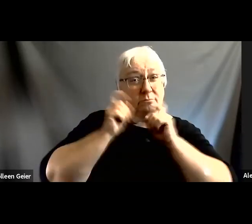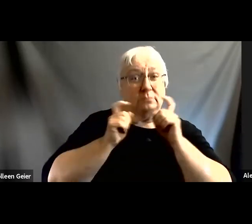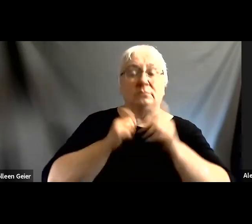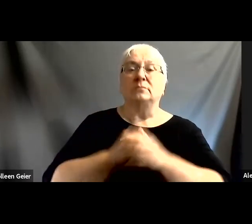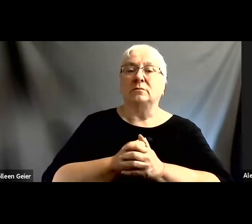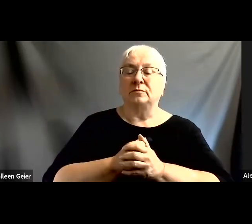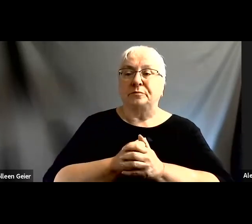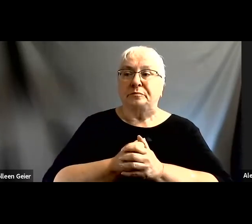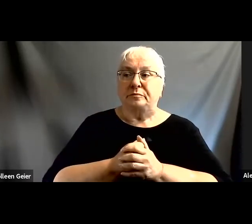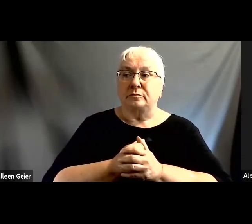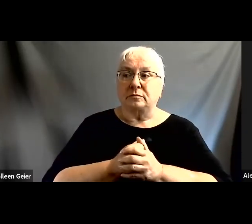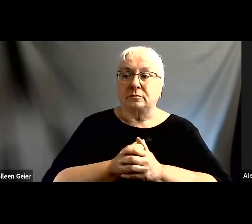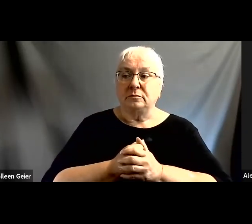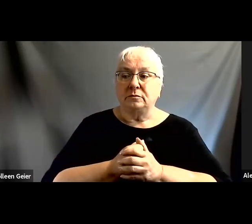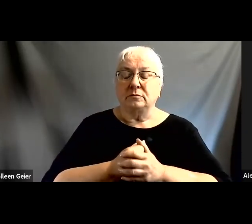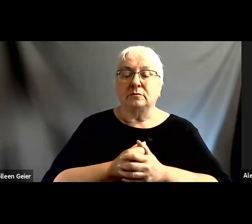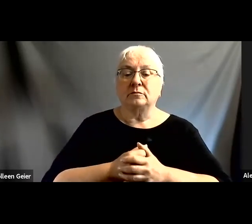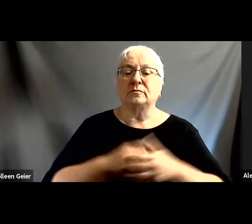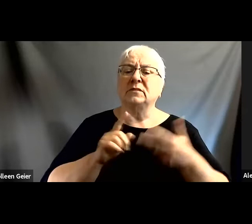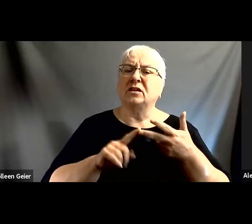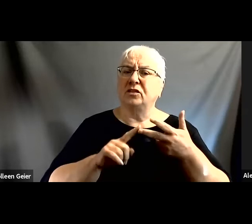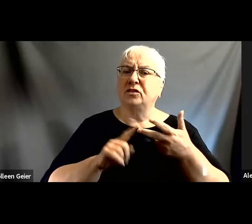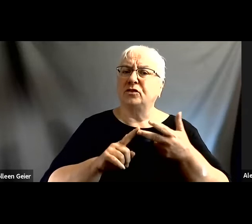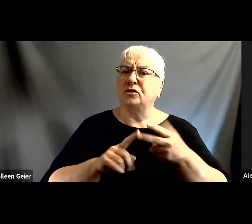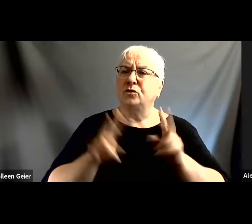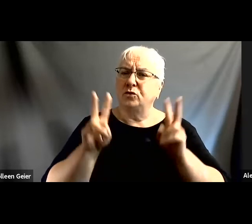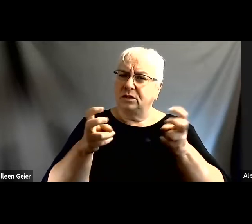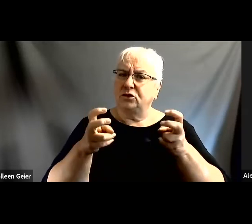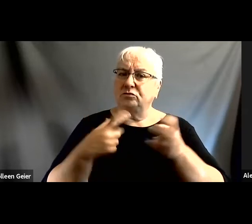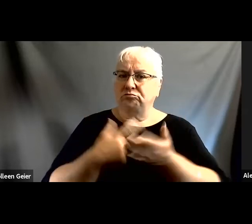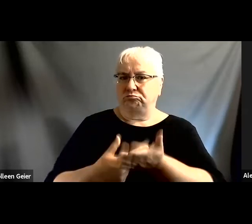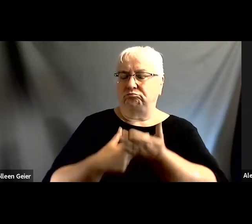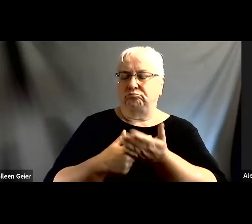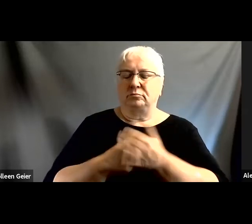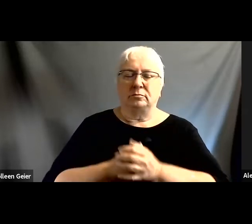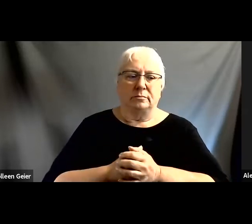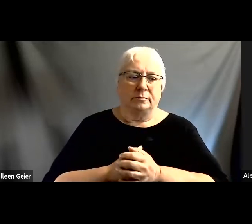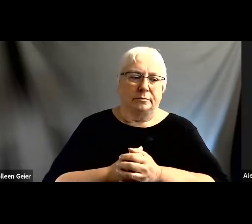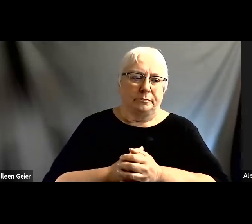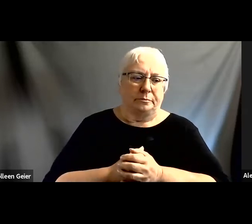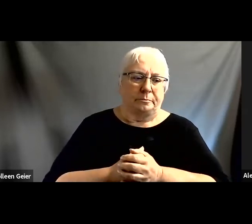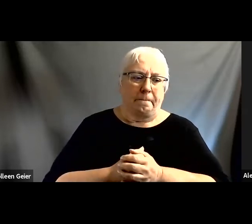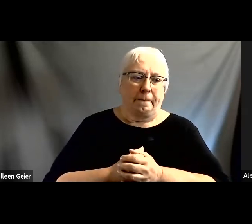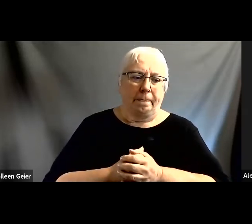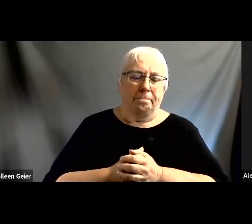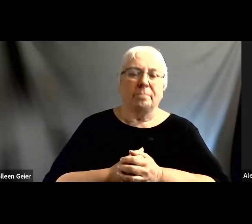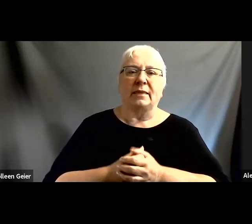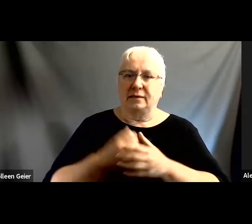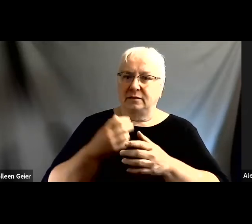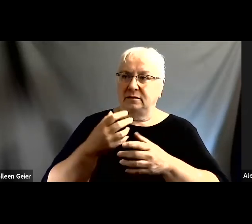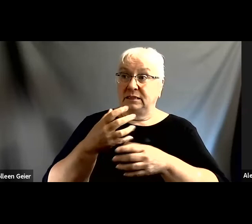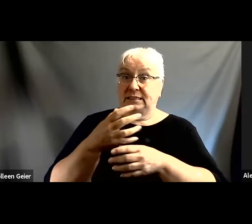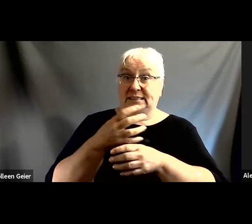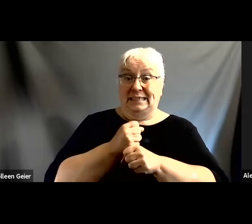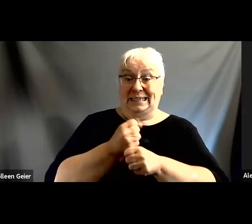well. The third issue that I hope we can look at is the issue of seeking supplies within